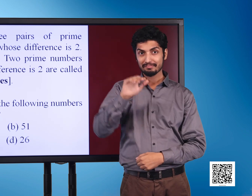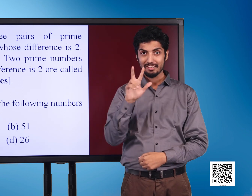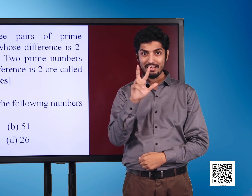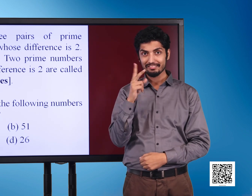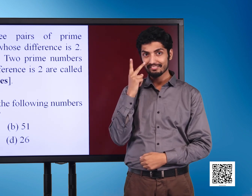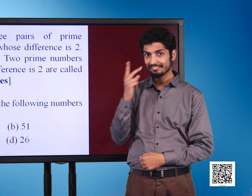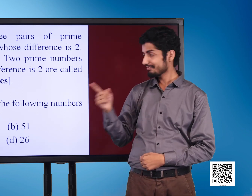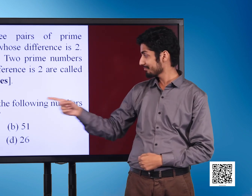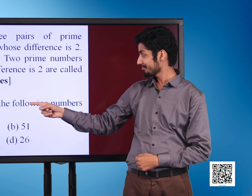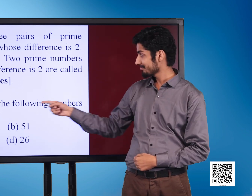Eight.